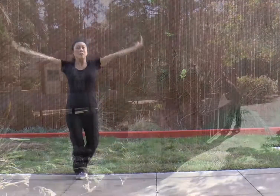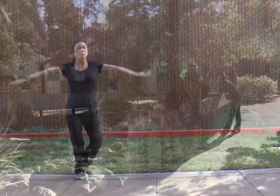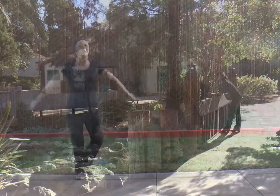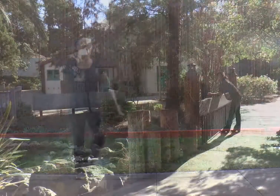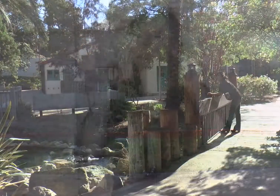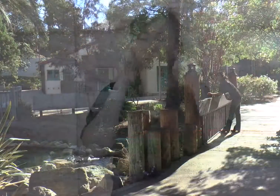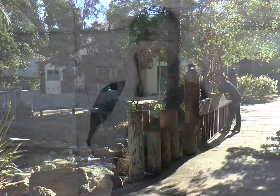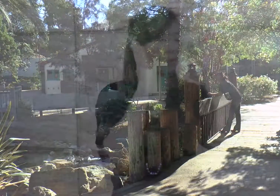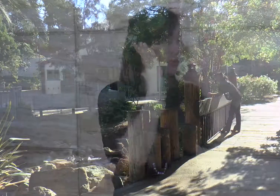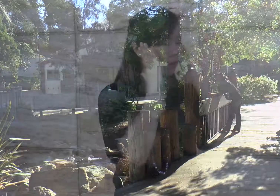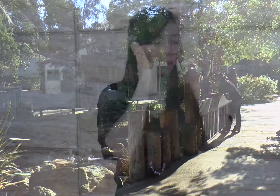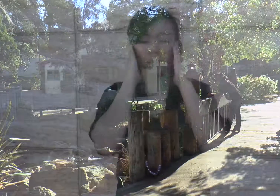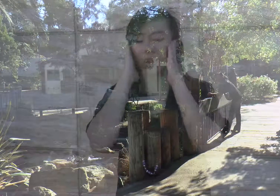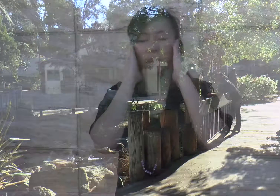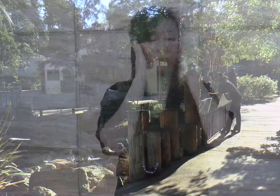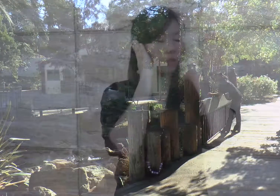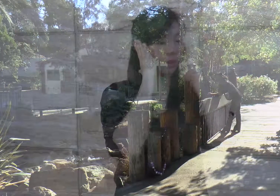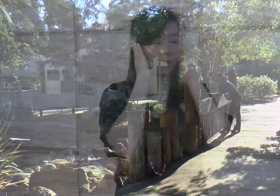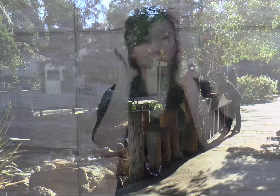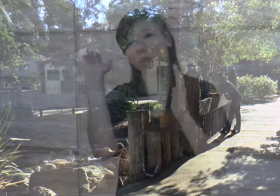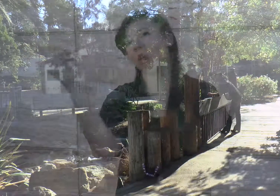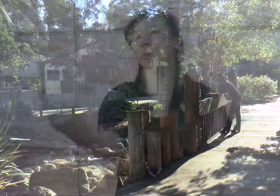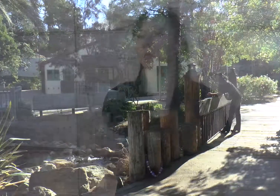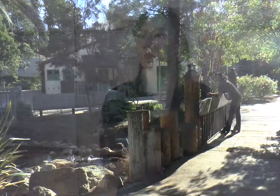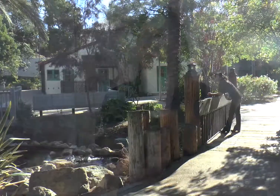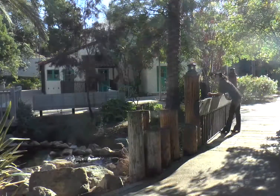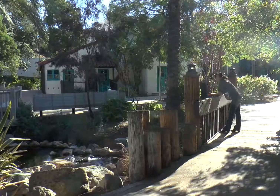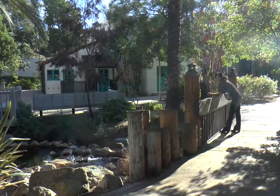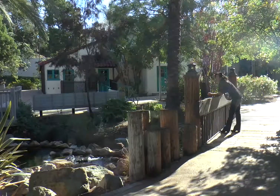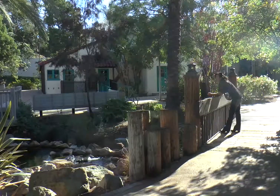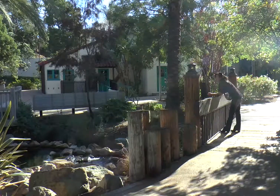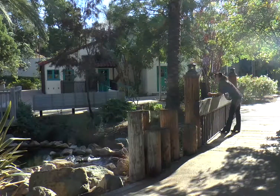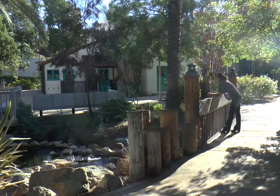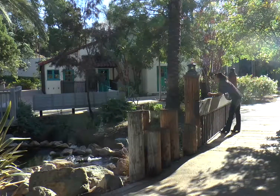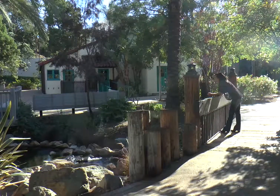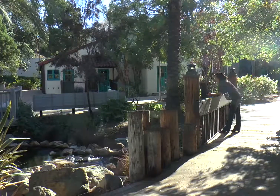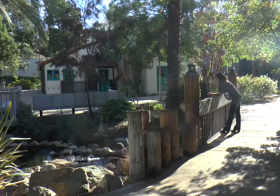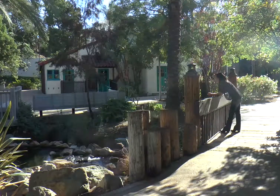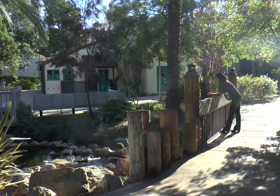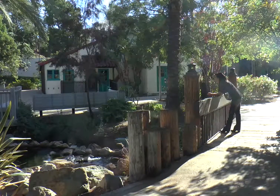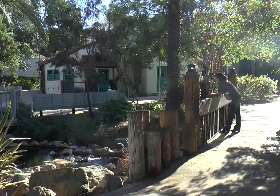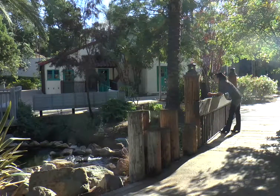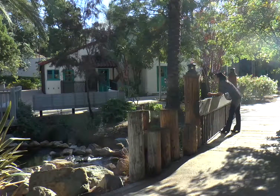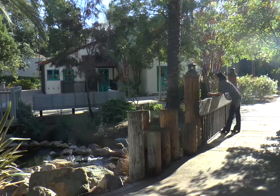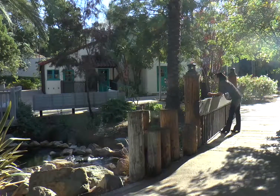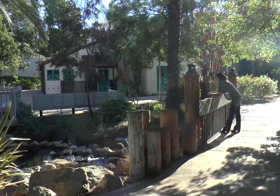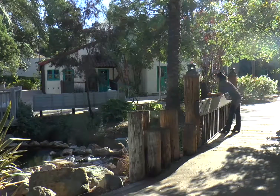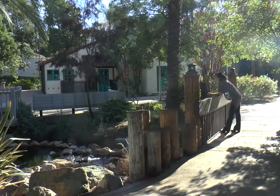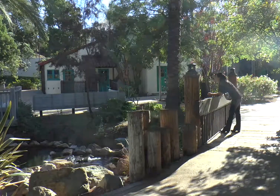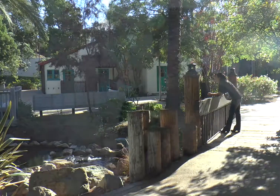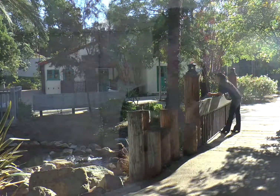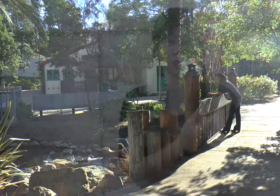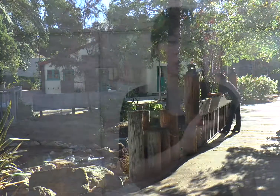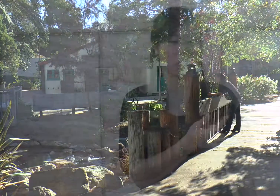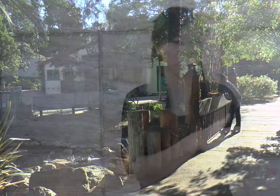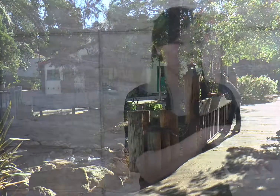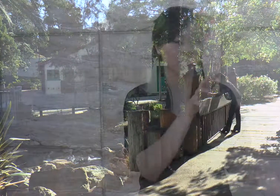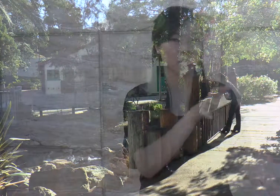With the silence of the ears, I'm in my own existence, private and still. Dogs barking or